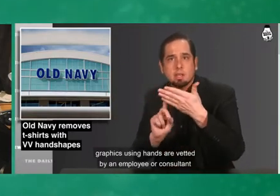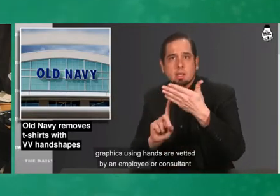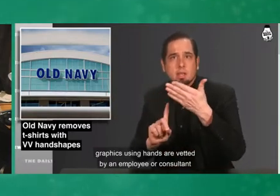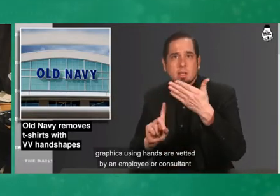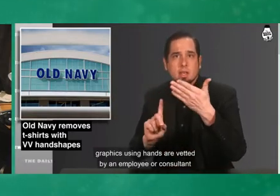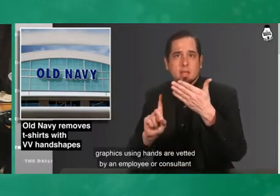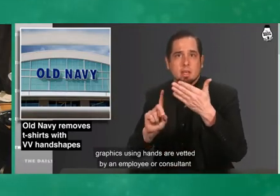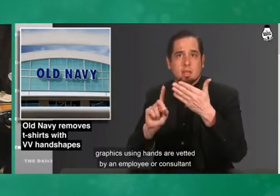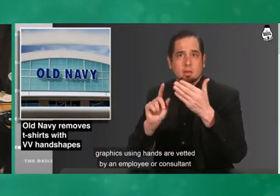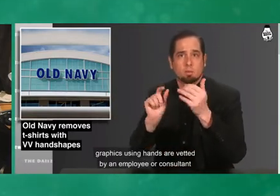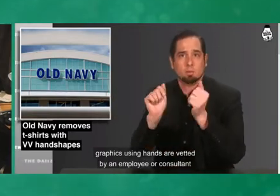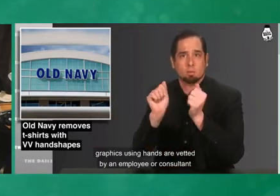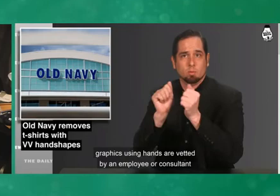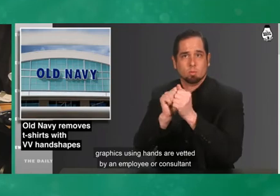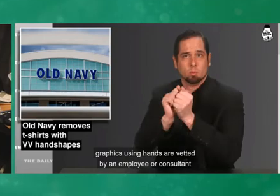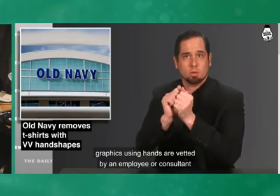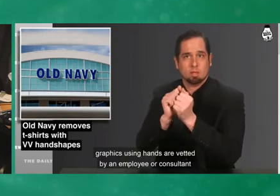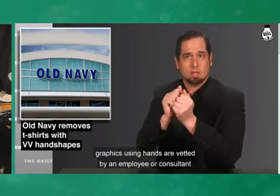graphics